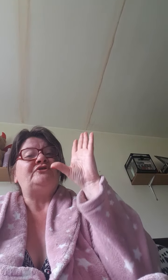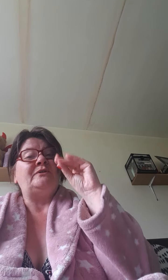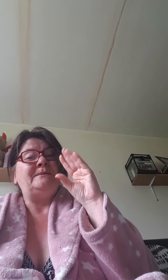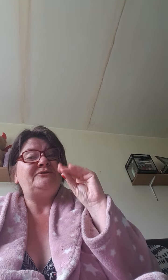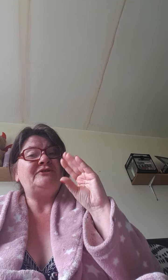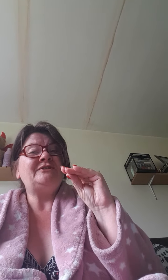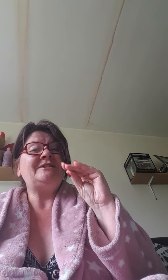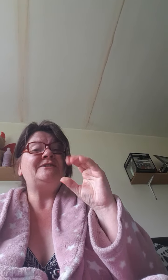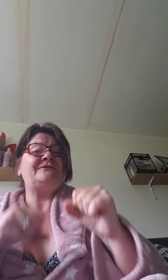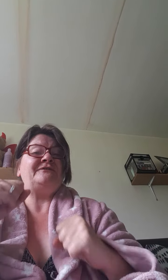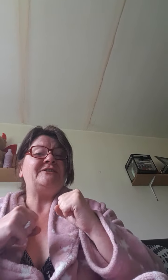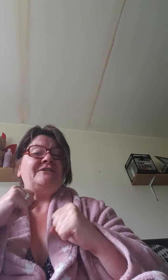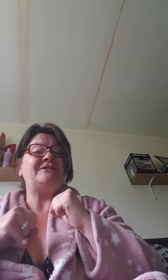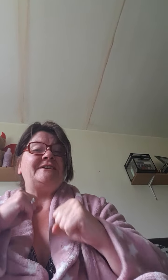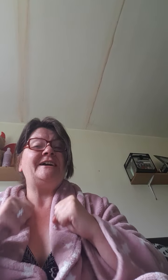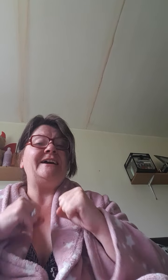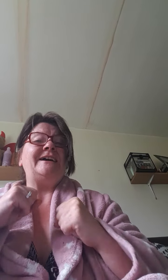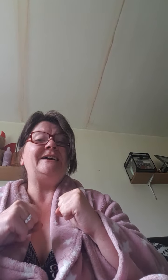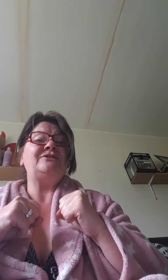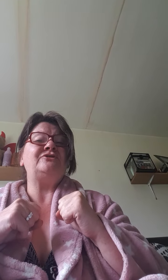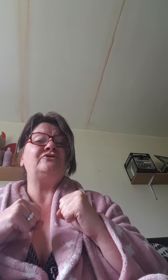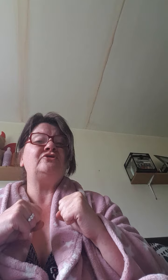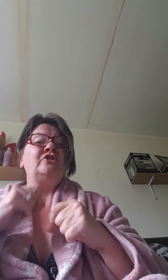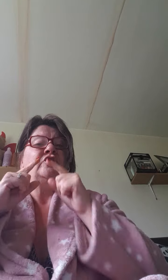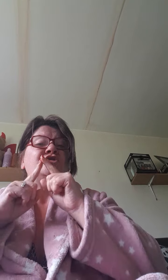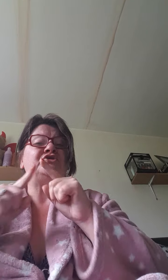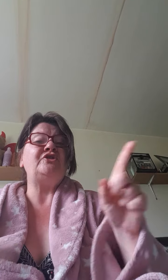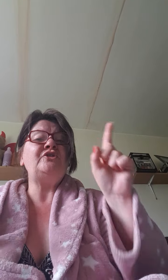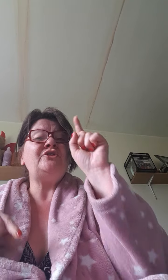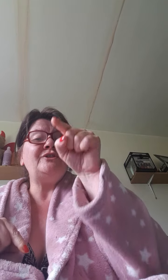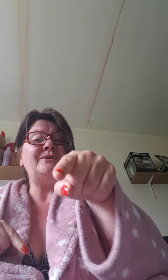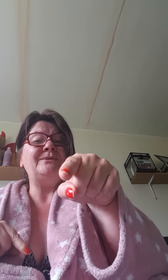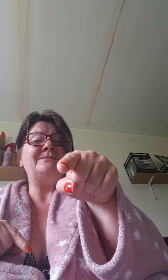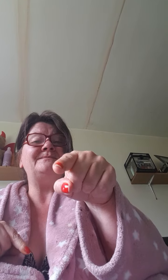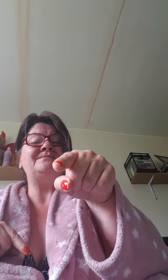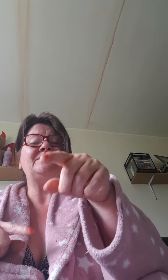So I'm talking as fast as I can to you.